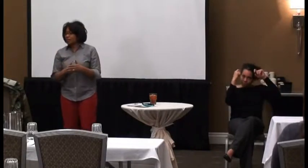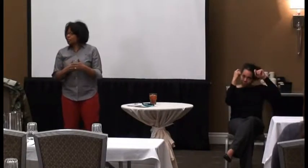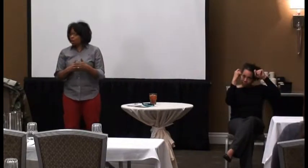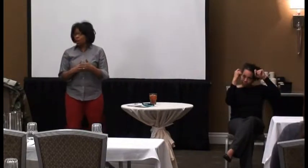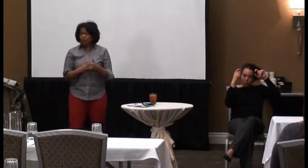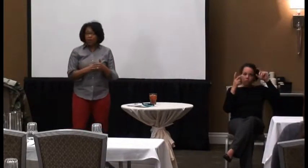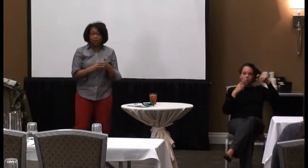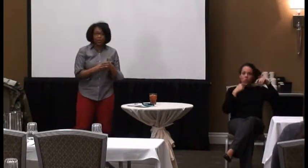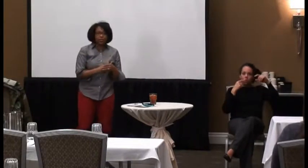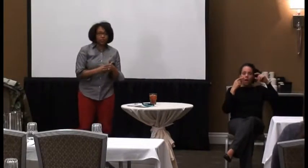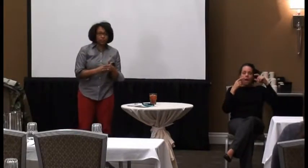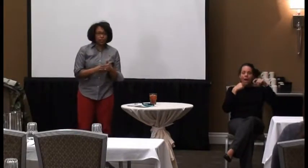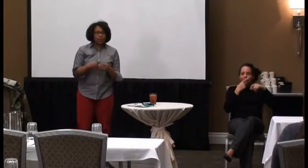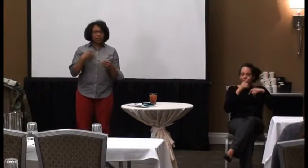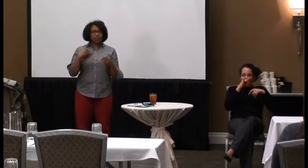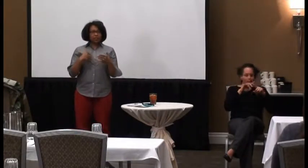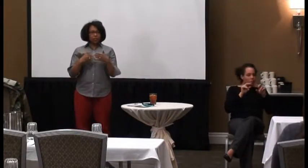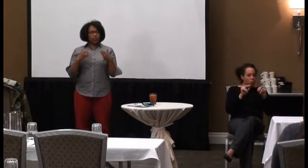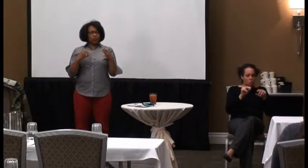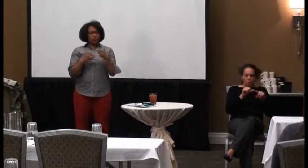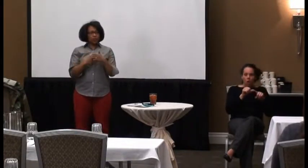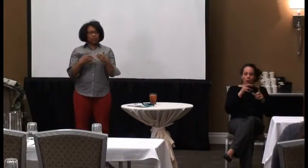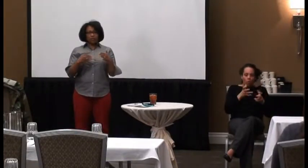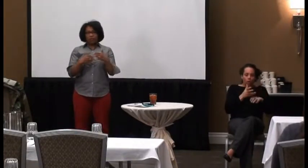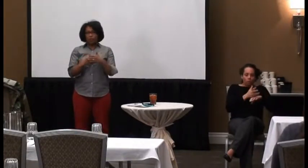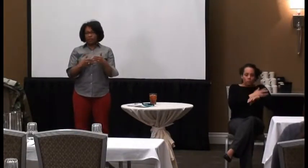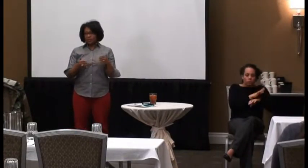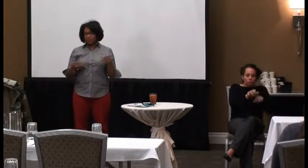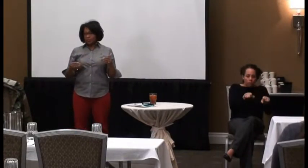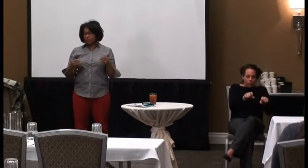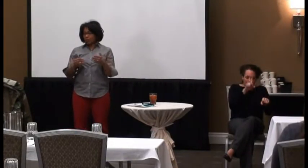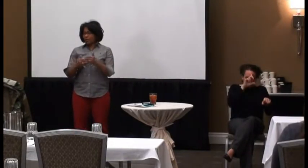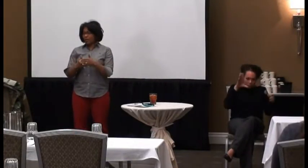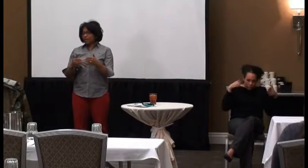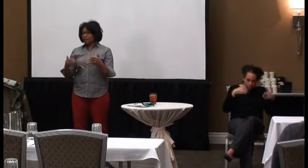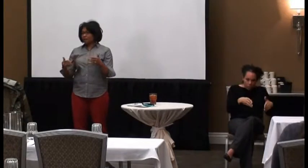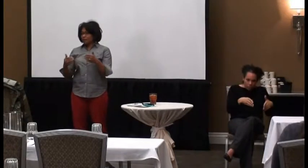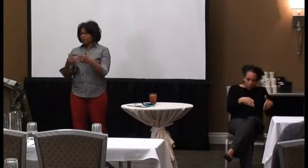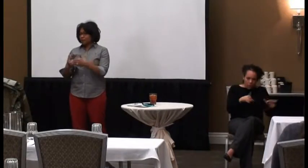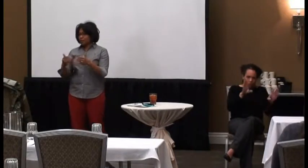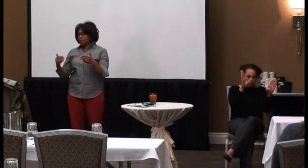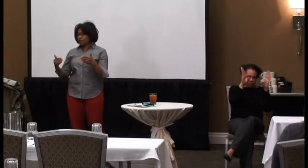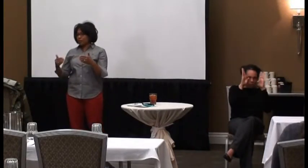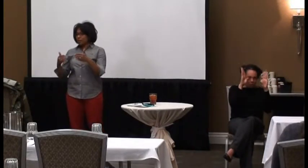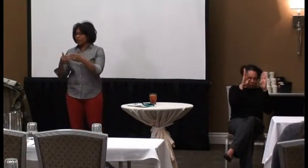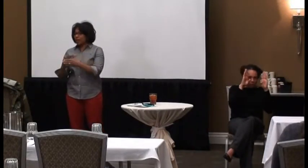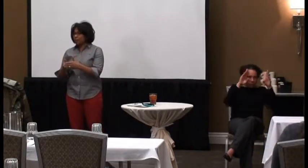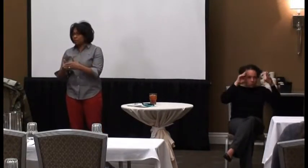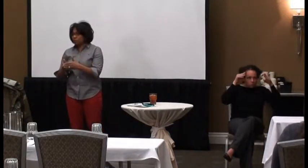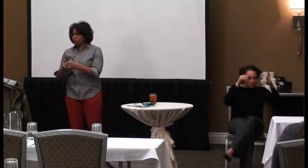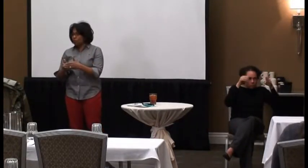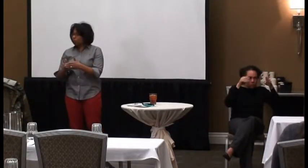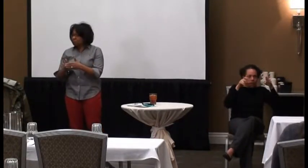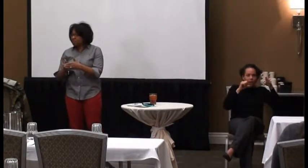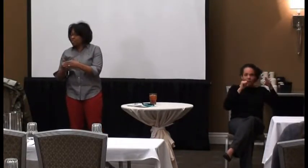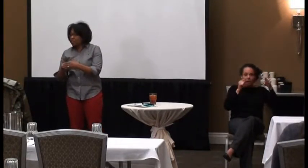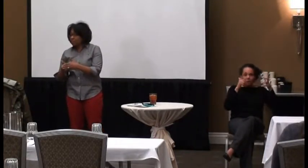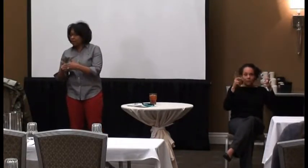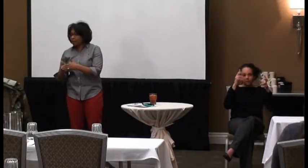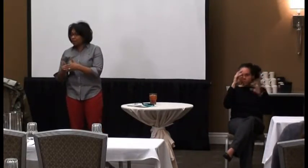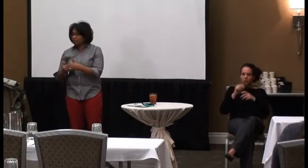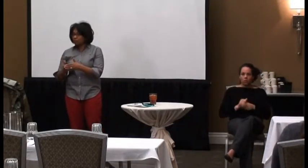I tell the kids, no, what I want to do is improve your ability to focus, attend, concentrate, and not be so